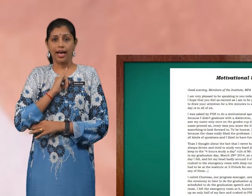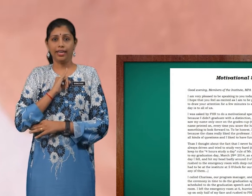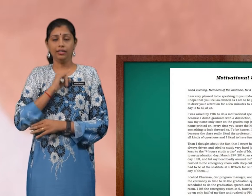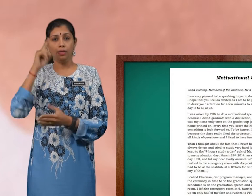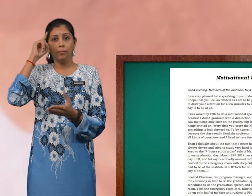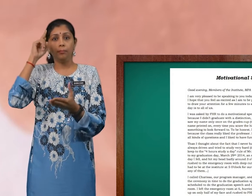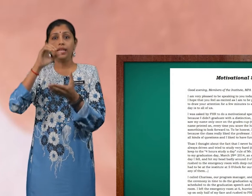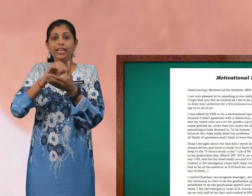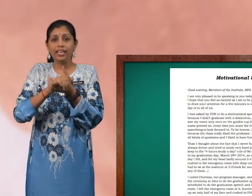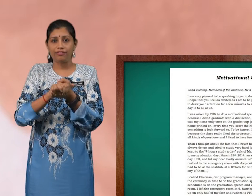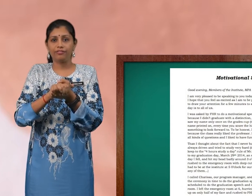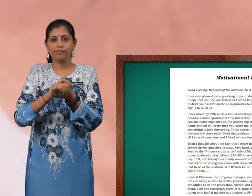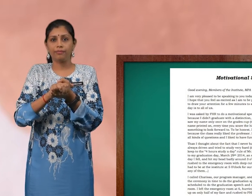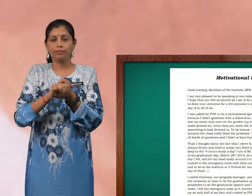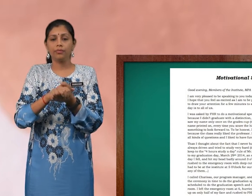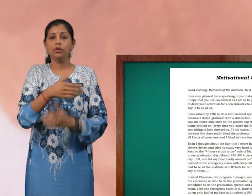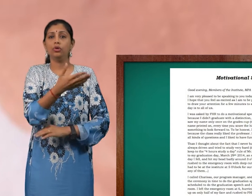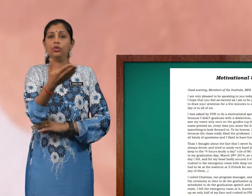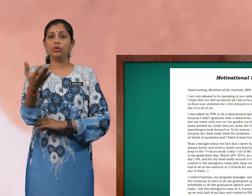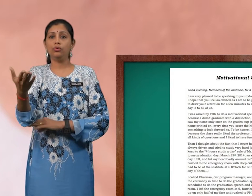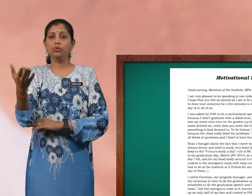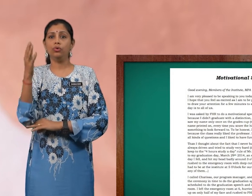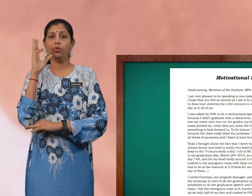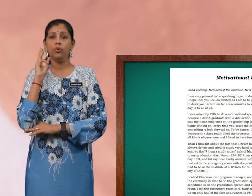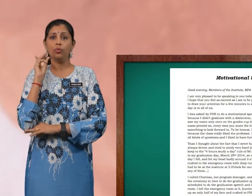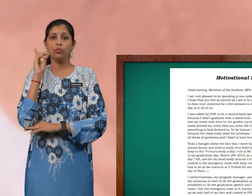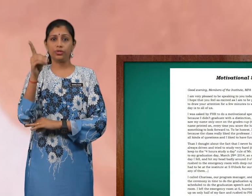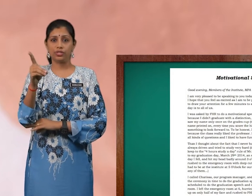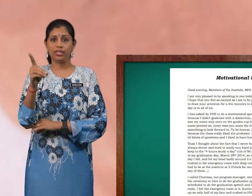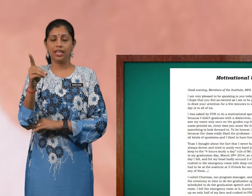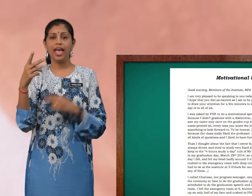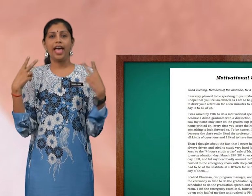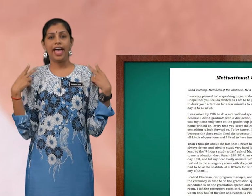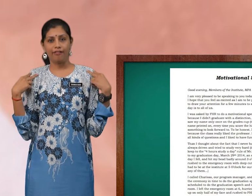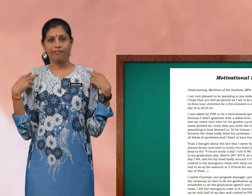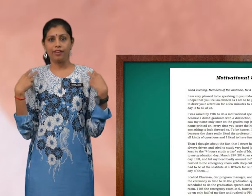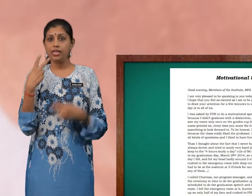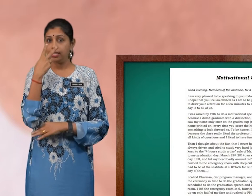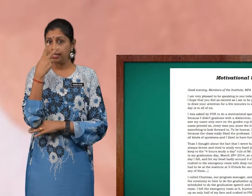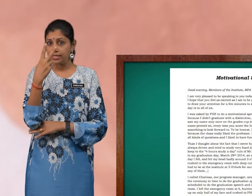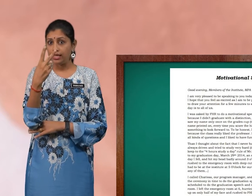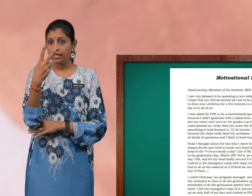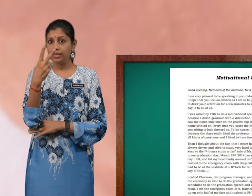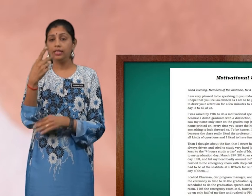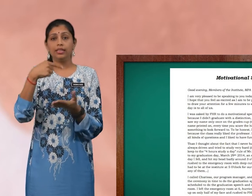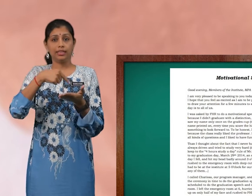I believe you would have seen